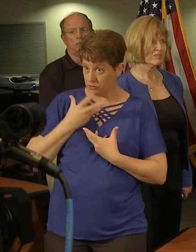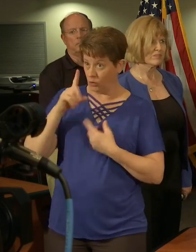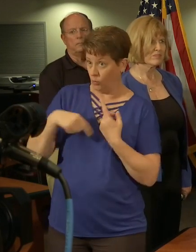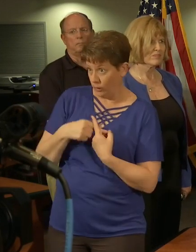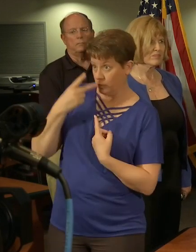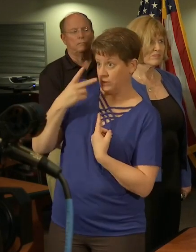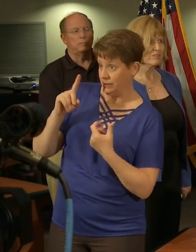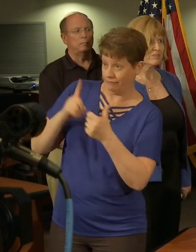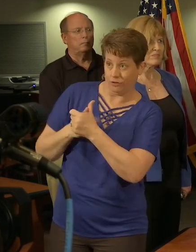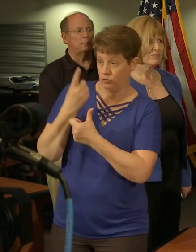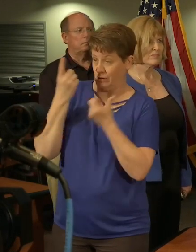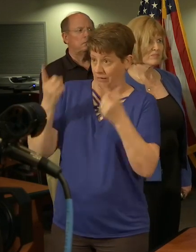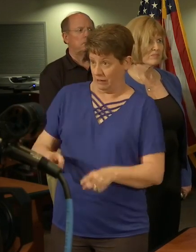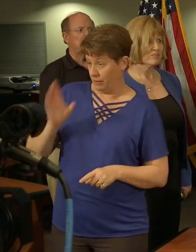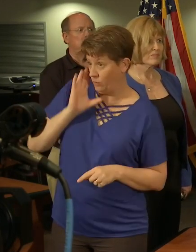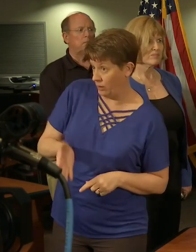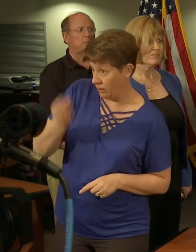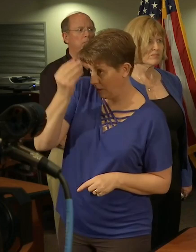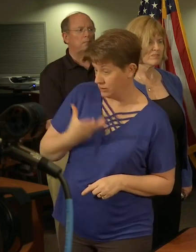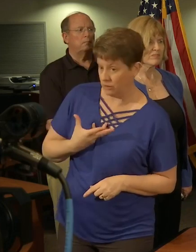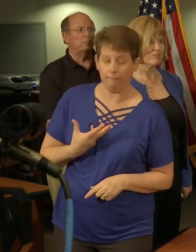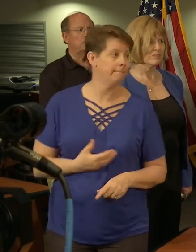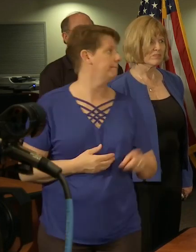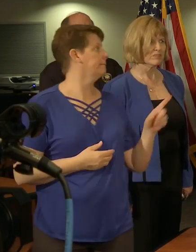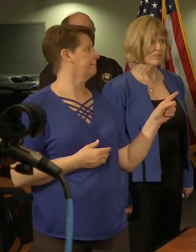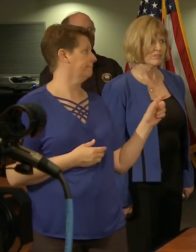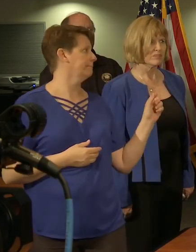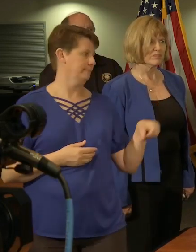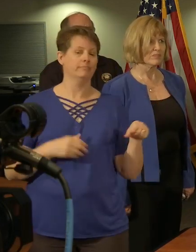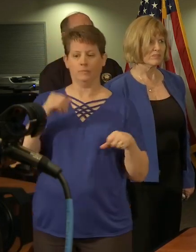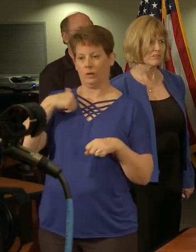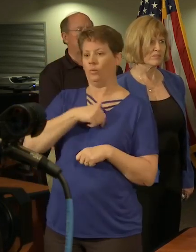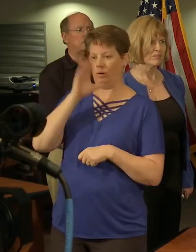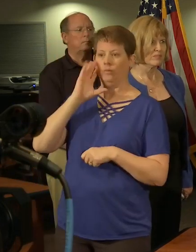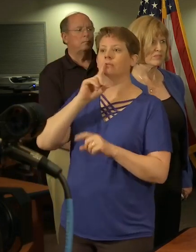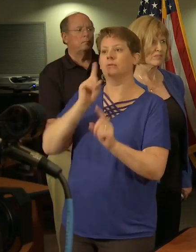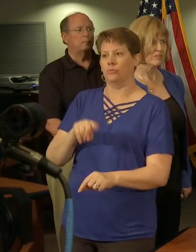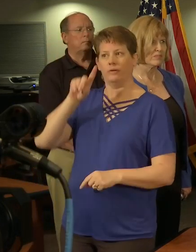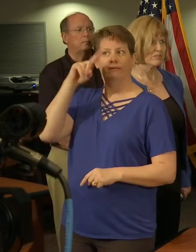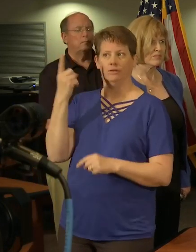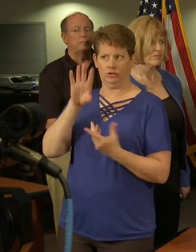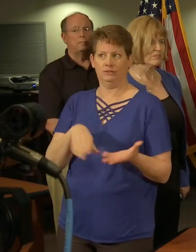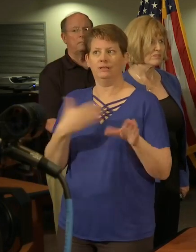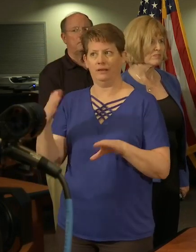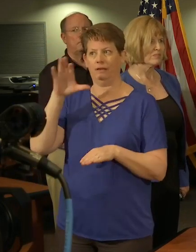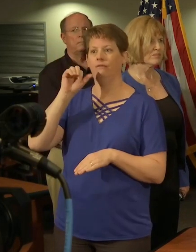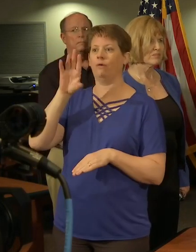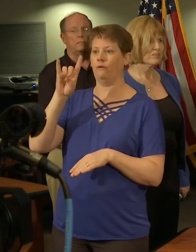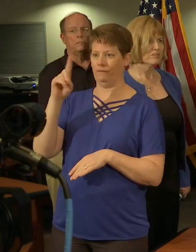COVID-19 death? Yes, I believe we will report the first death of COVID-19 in the state.